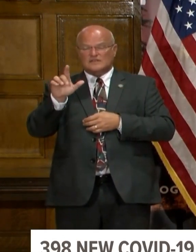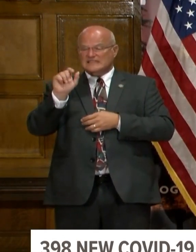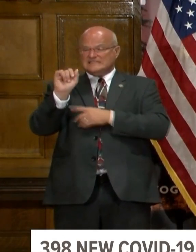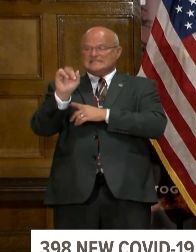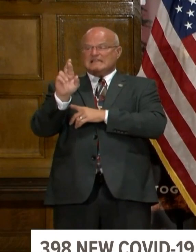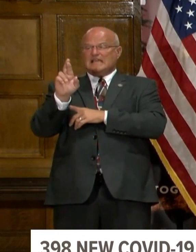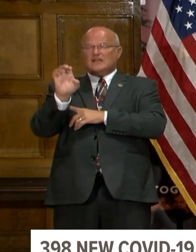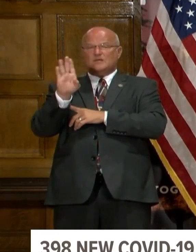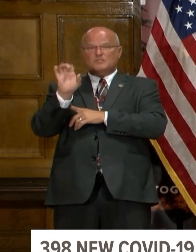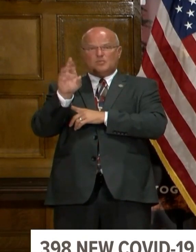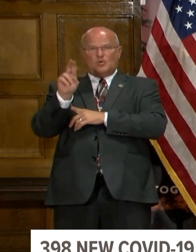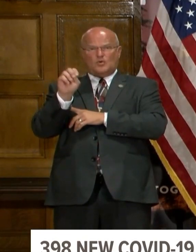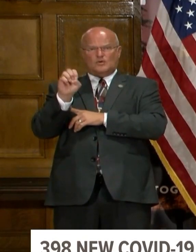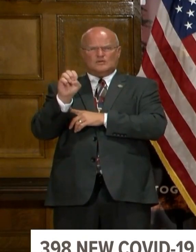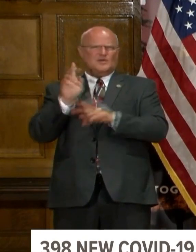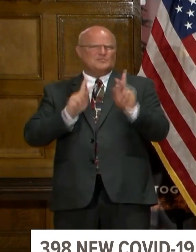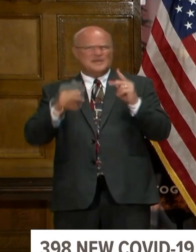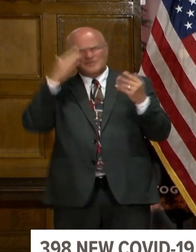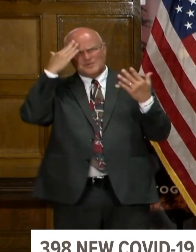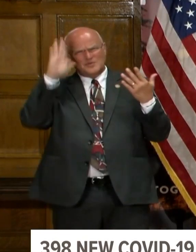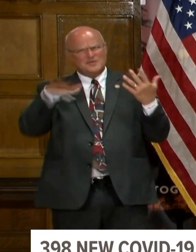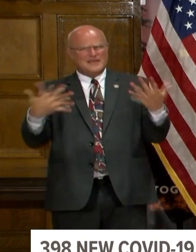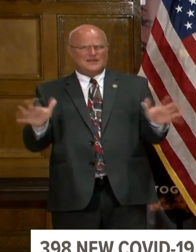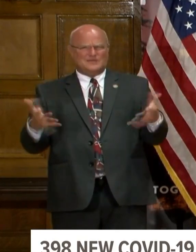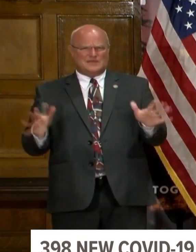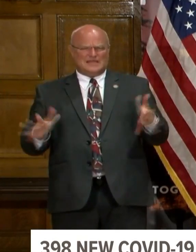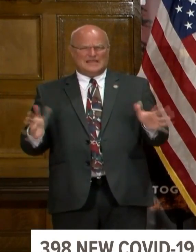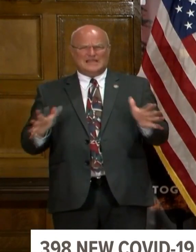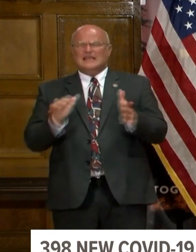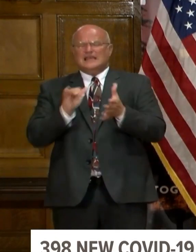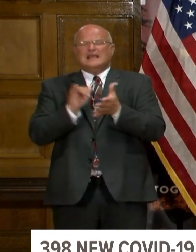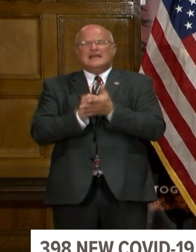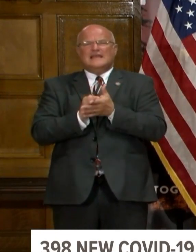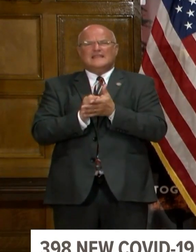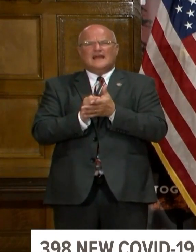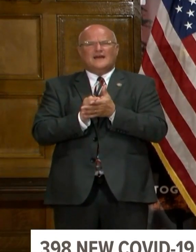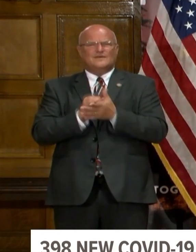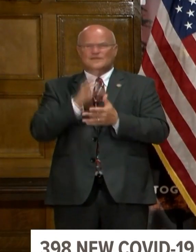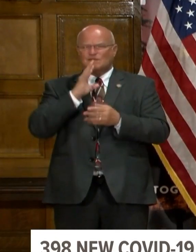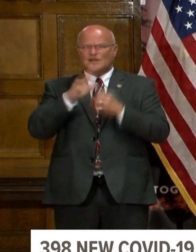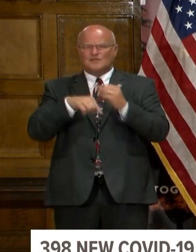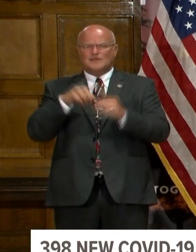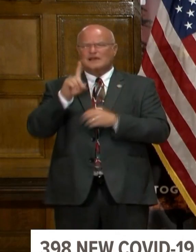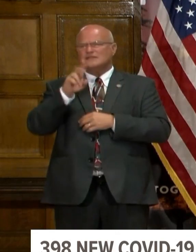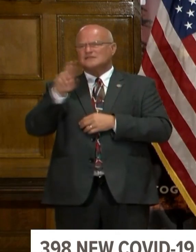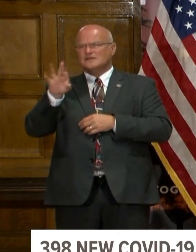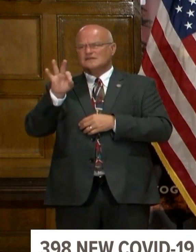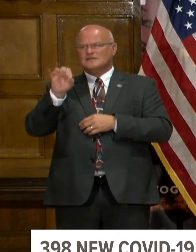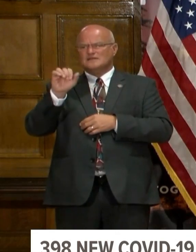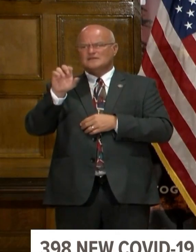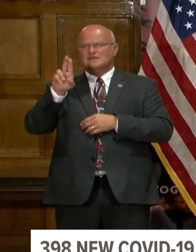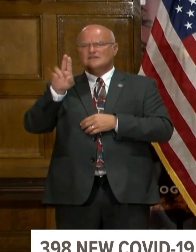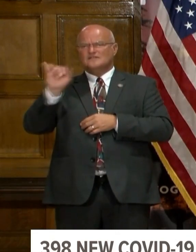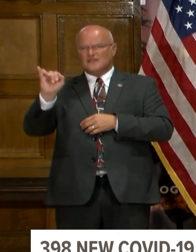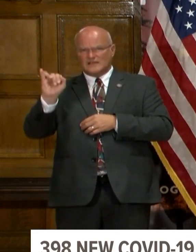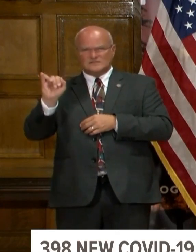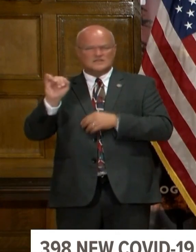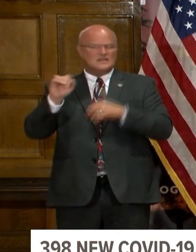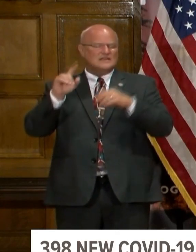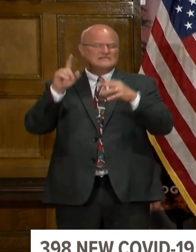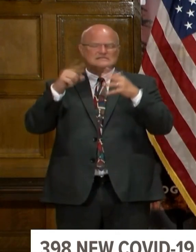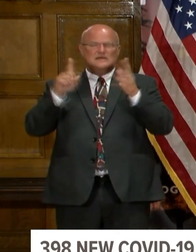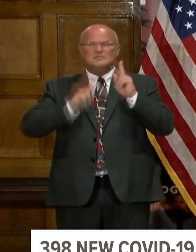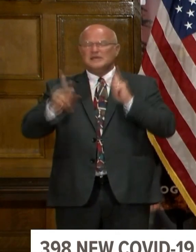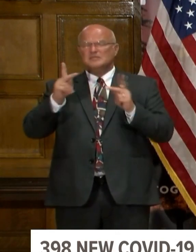airborne. Well, everybody knew that early on, and that was being spoken by Dr. Fauci. We understood that. So